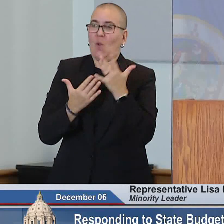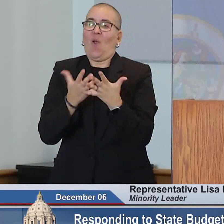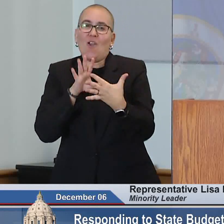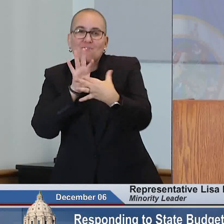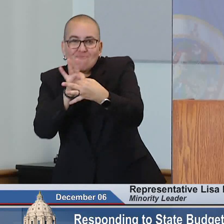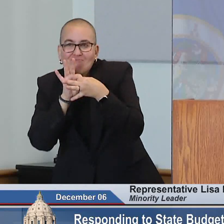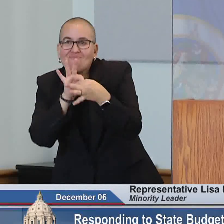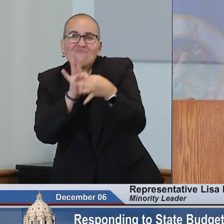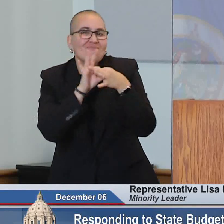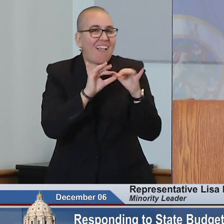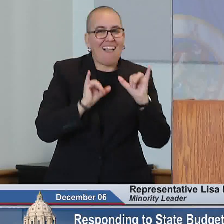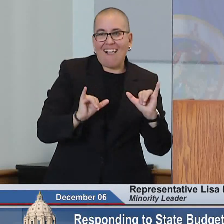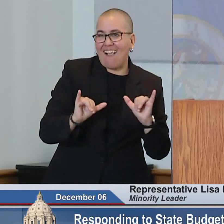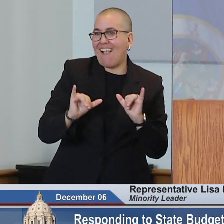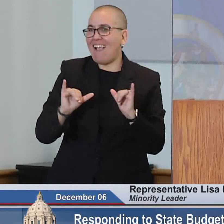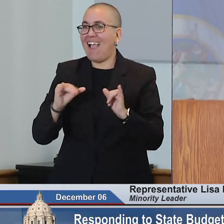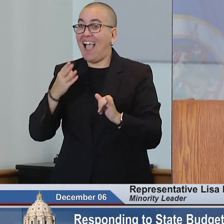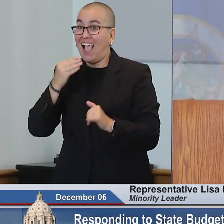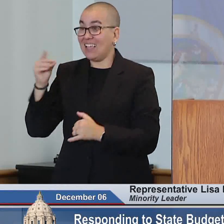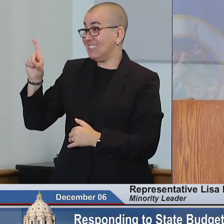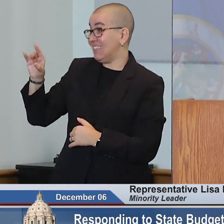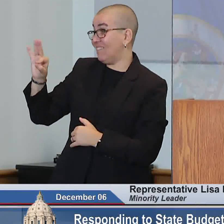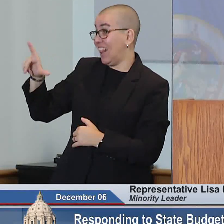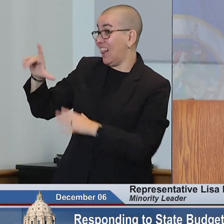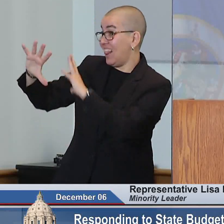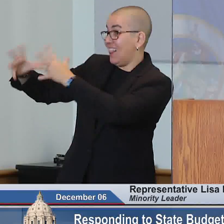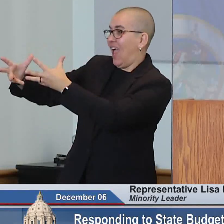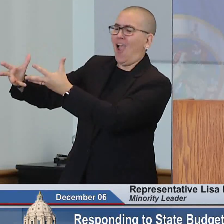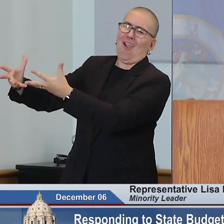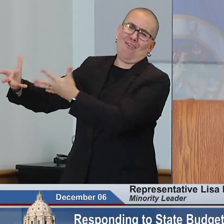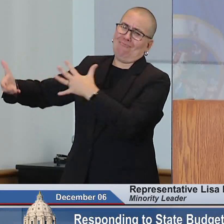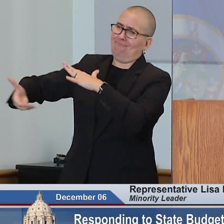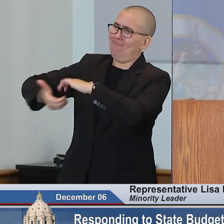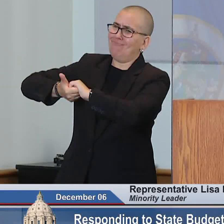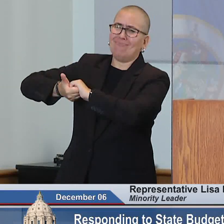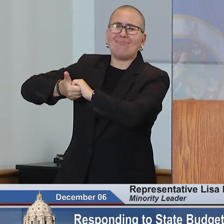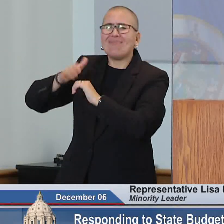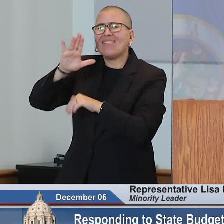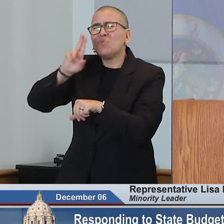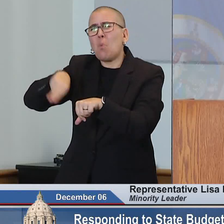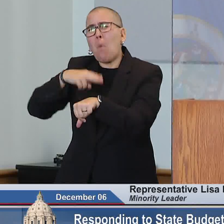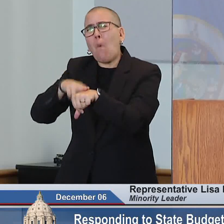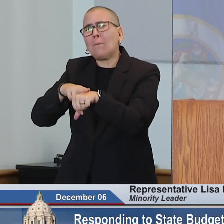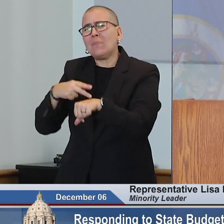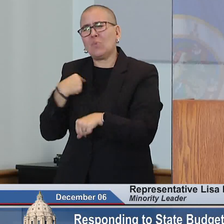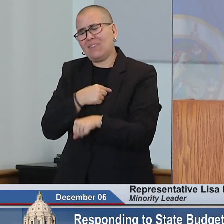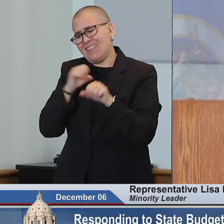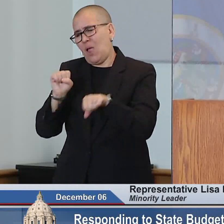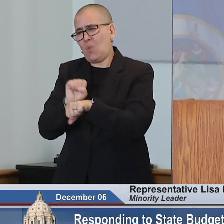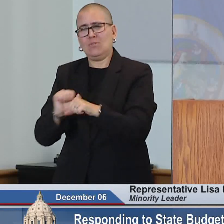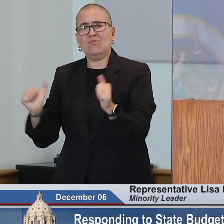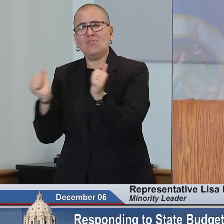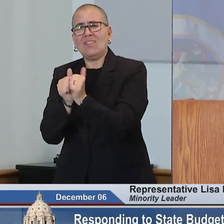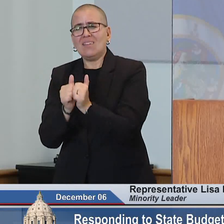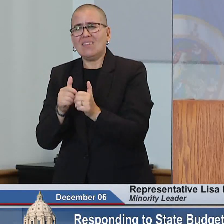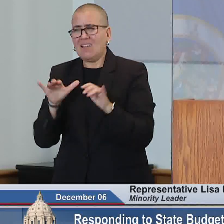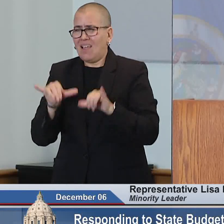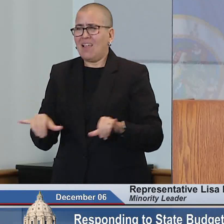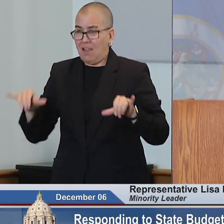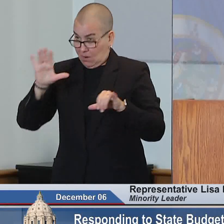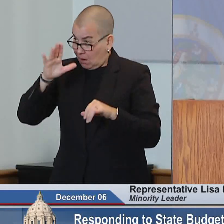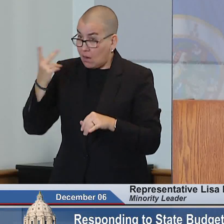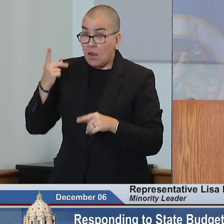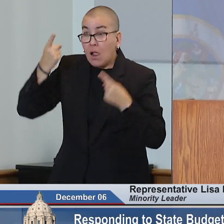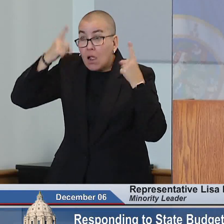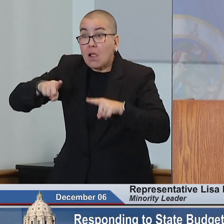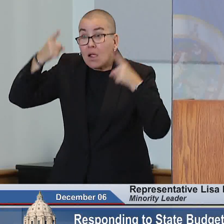across the aisle with our DFL counterparts. That's work that we can do together, and I think there's so many times that we agree more than